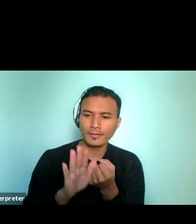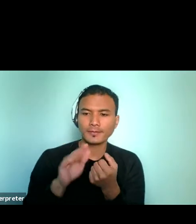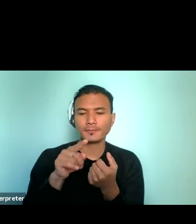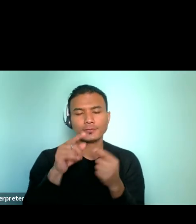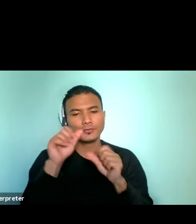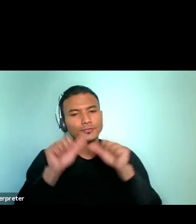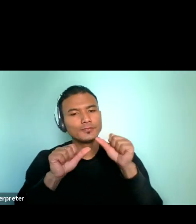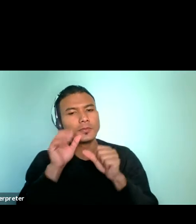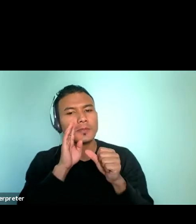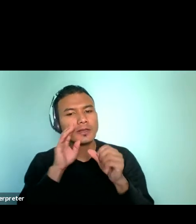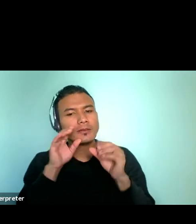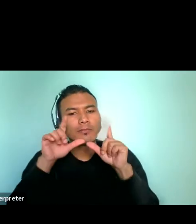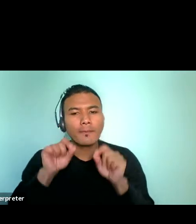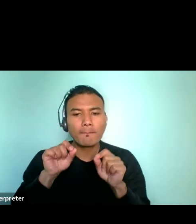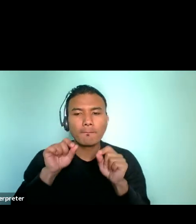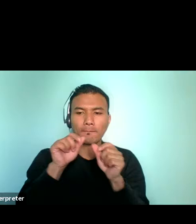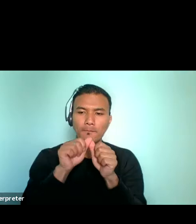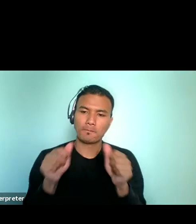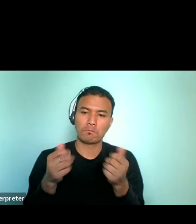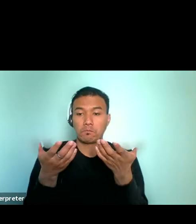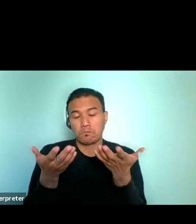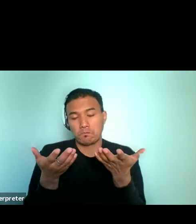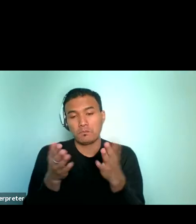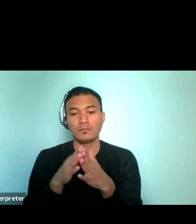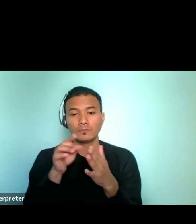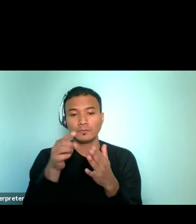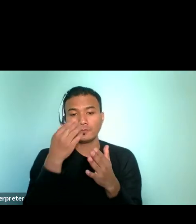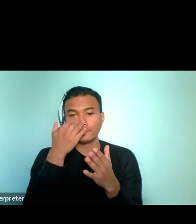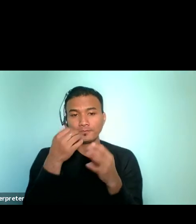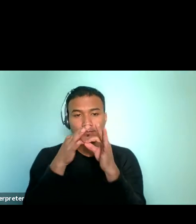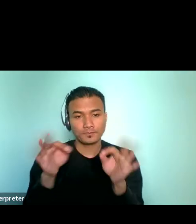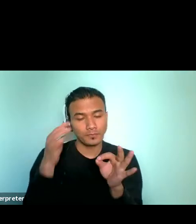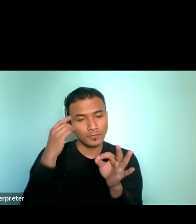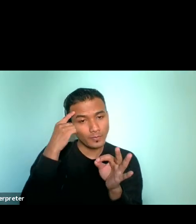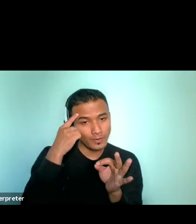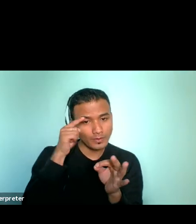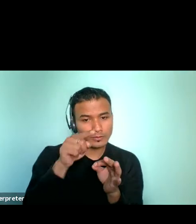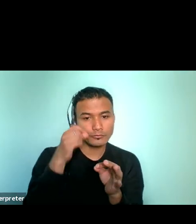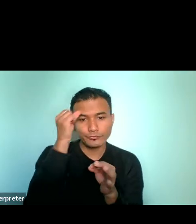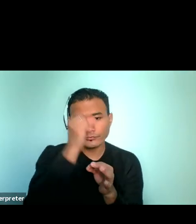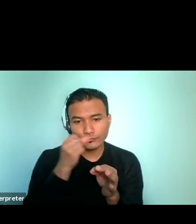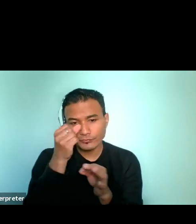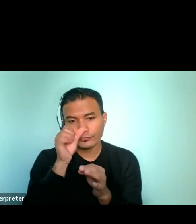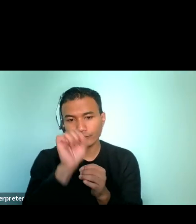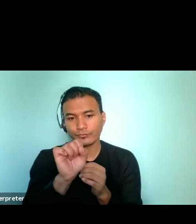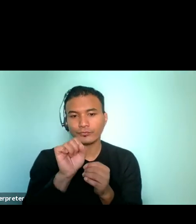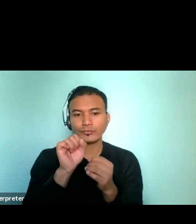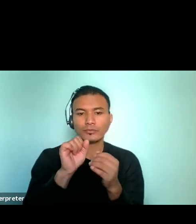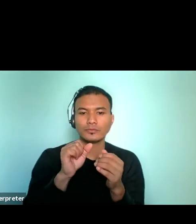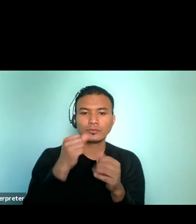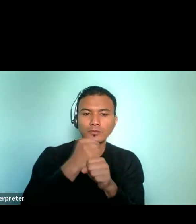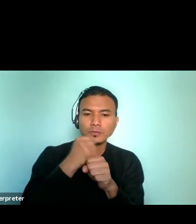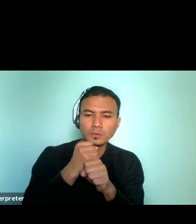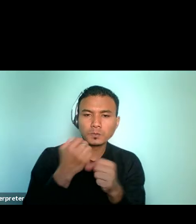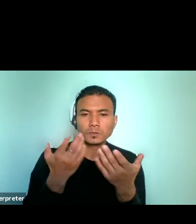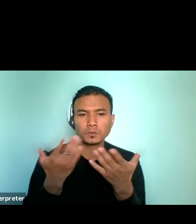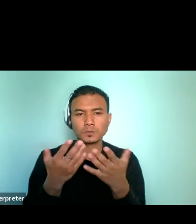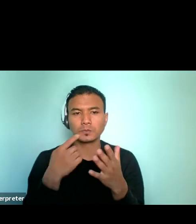languages choose up to you. Also, please feel free to introduce yourselves from where you are and what is your passion on